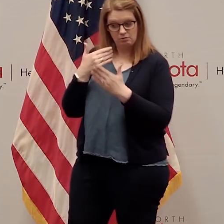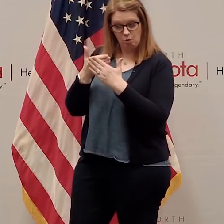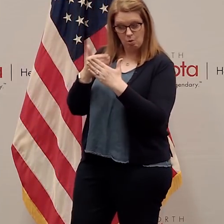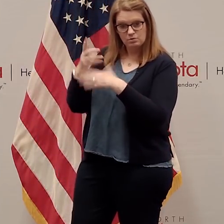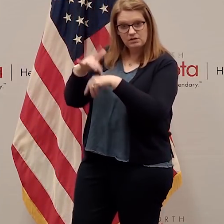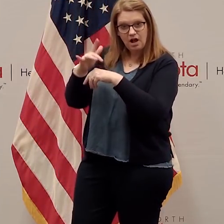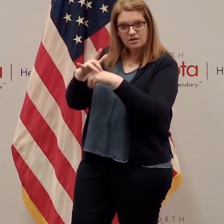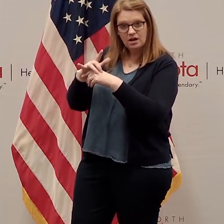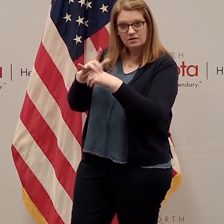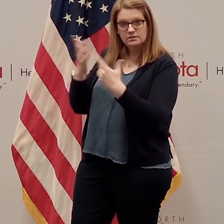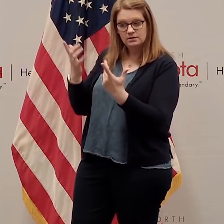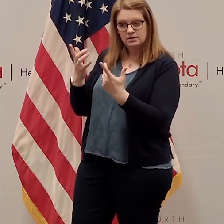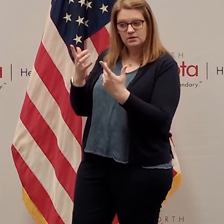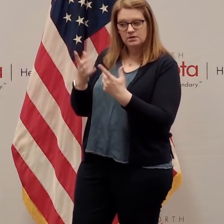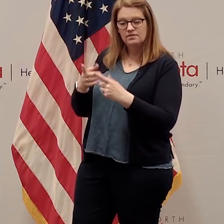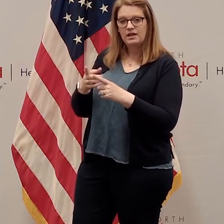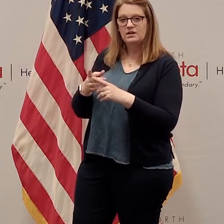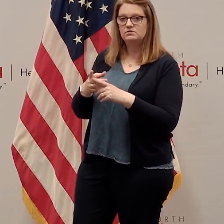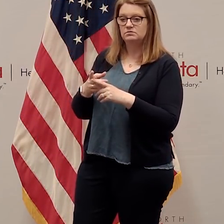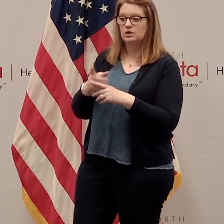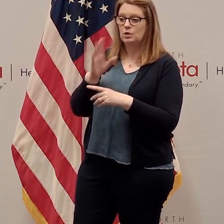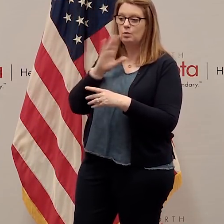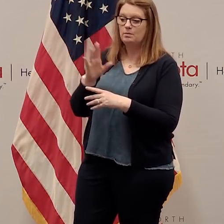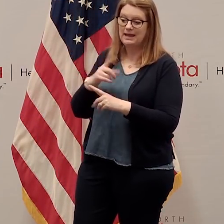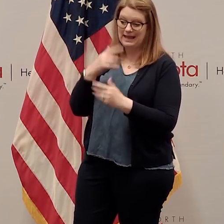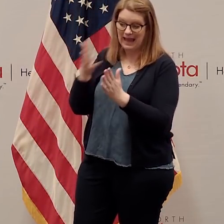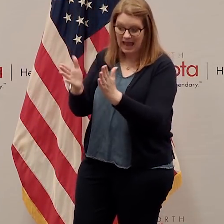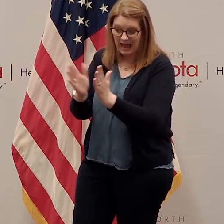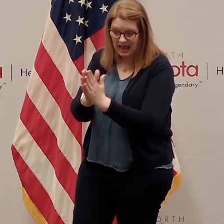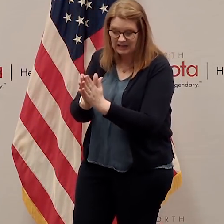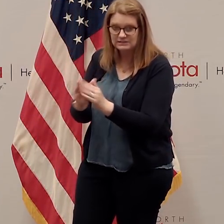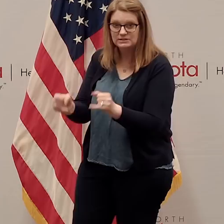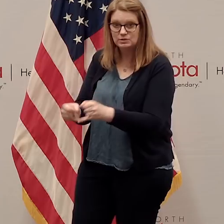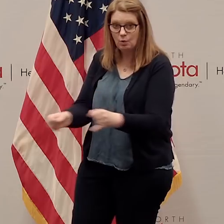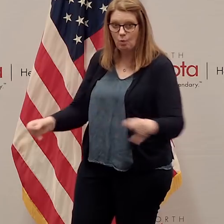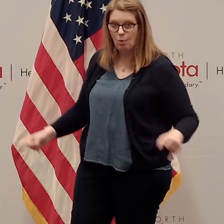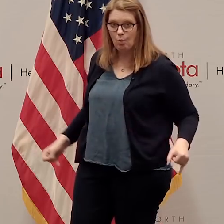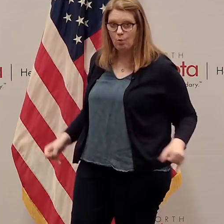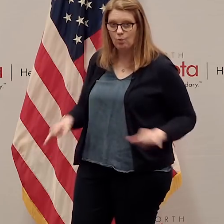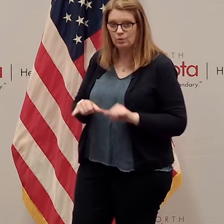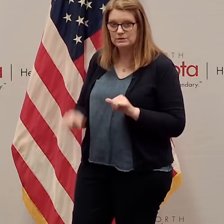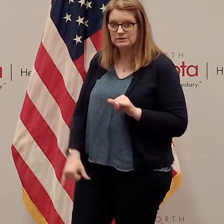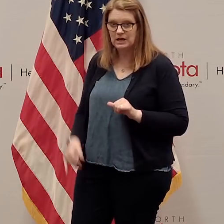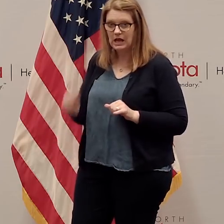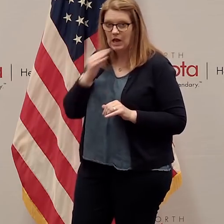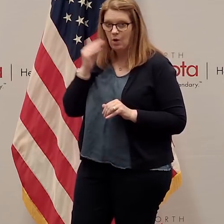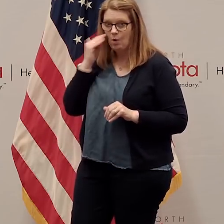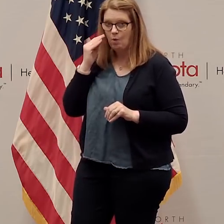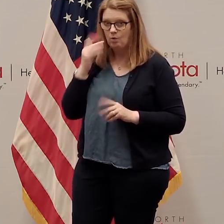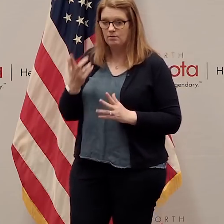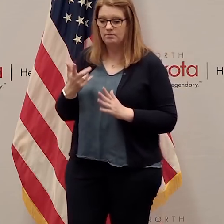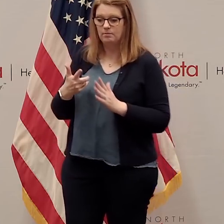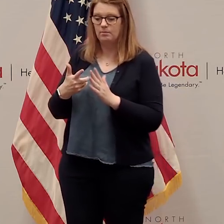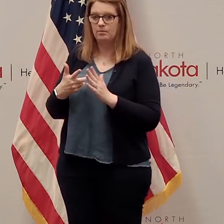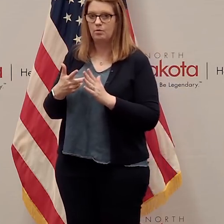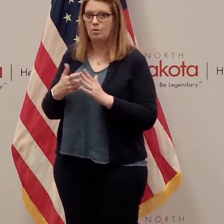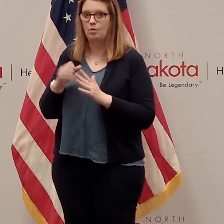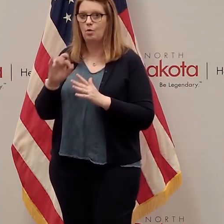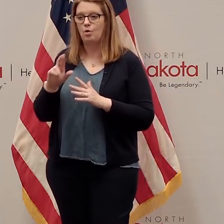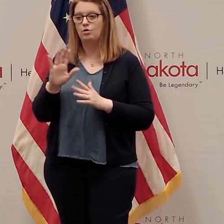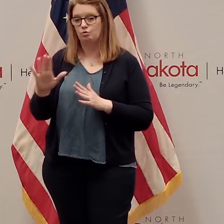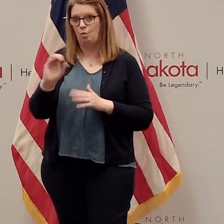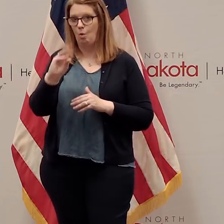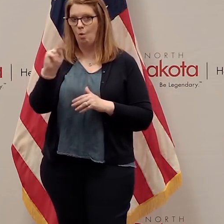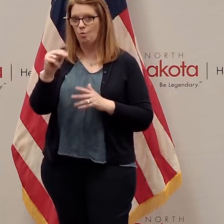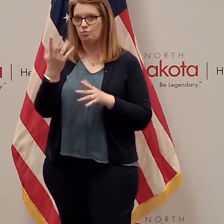are actively being asked to quarantine, or you are doing so mandatorily or out of your own